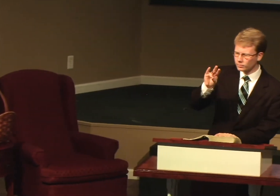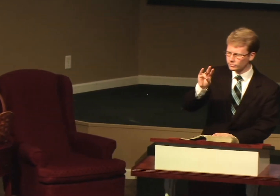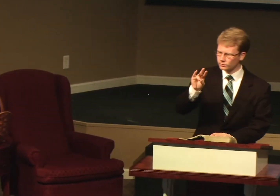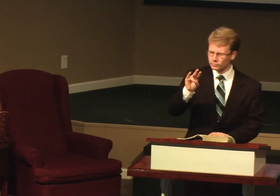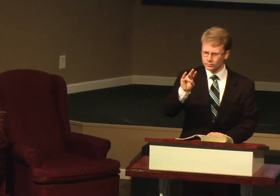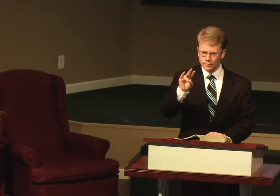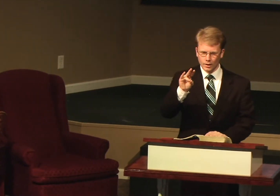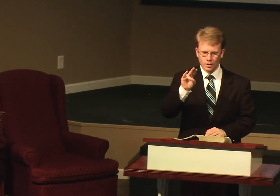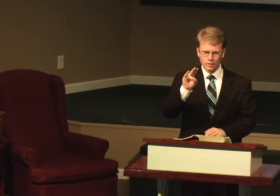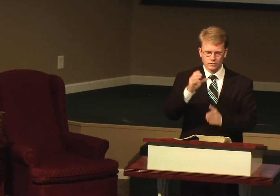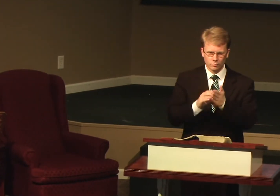Matthew 7,